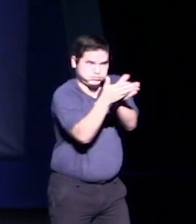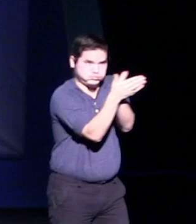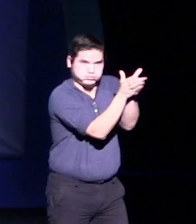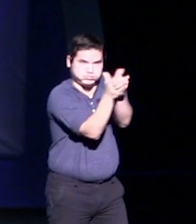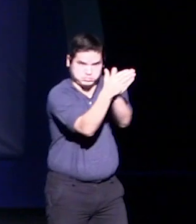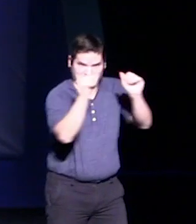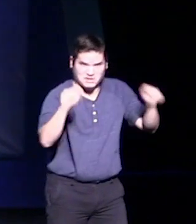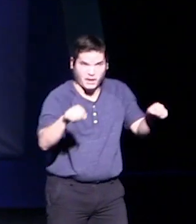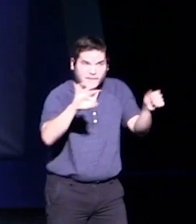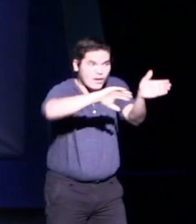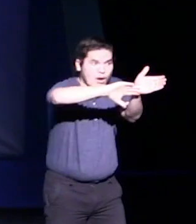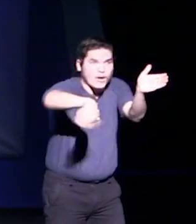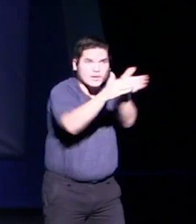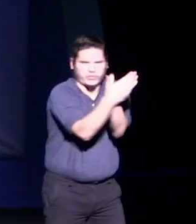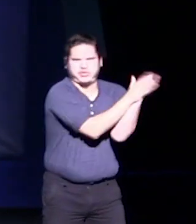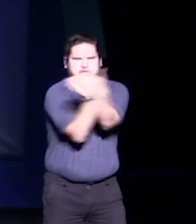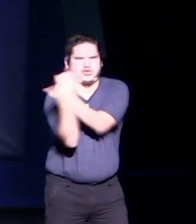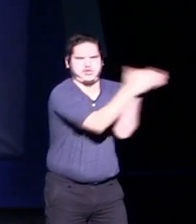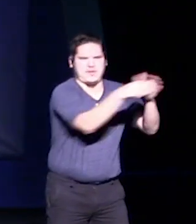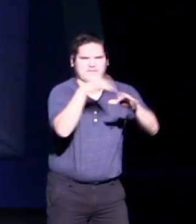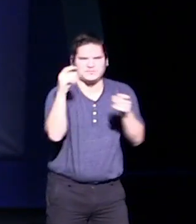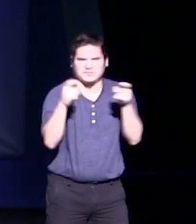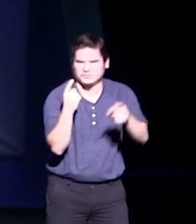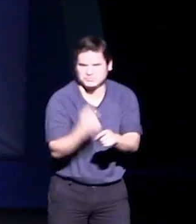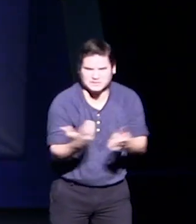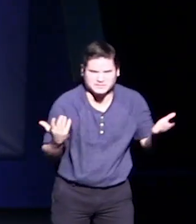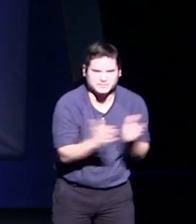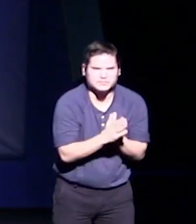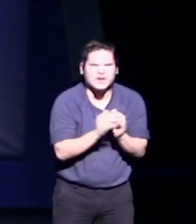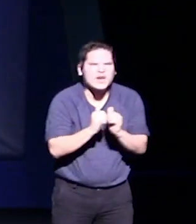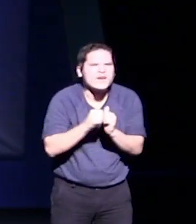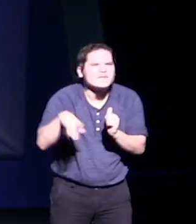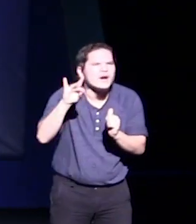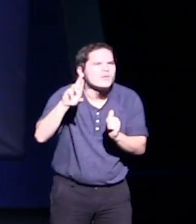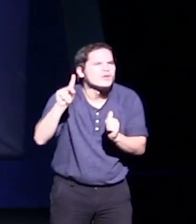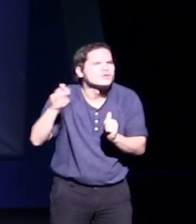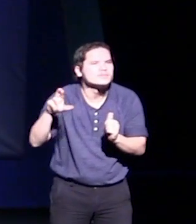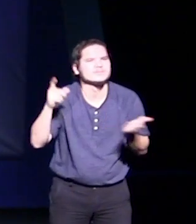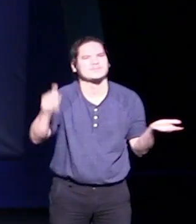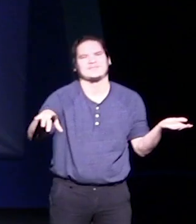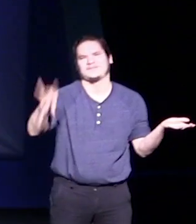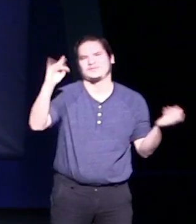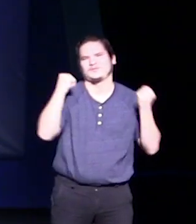Veditz is like the rudder of this boat. Without leaders like him, we are off course, we are aimless and